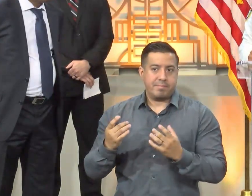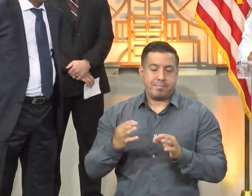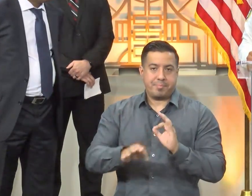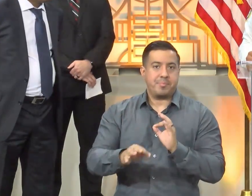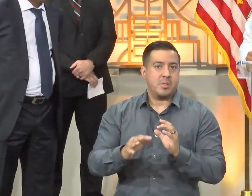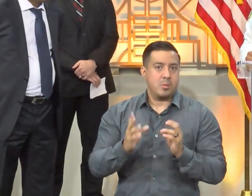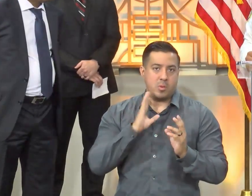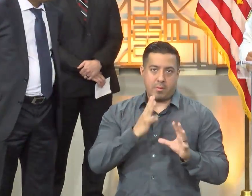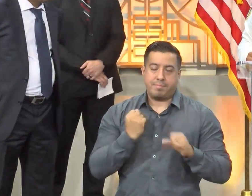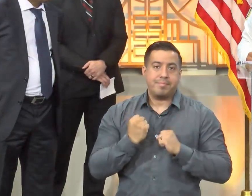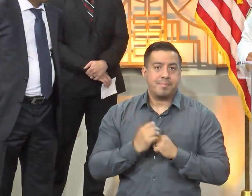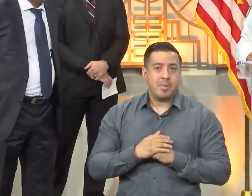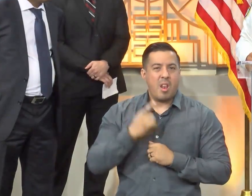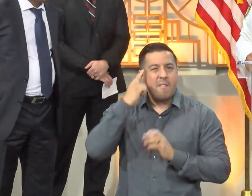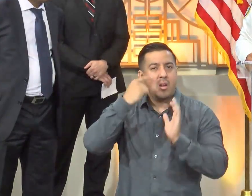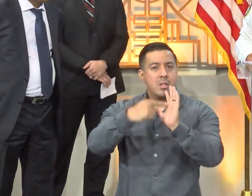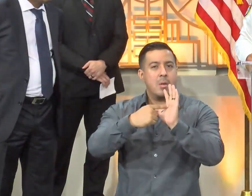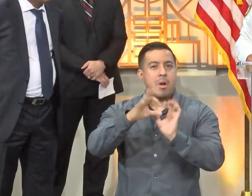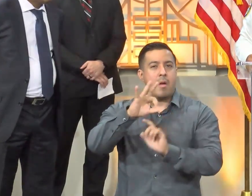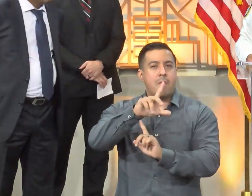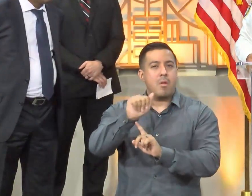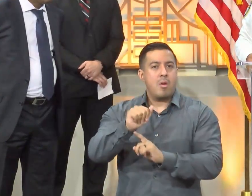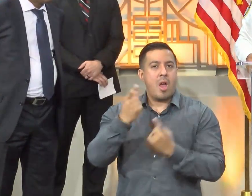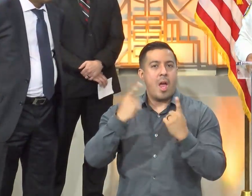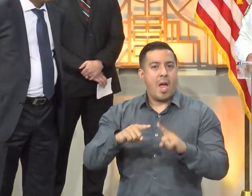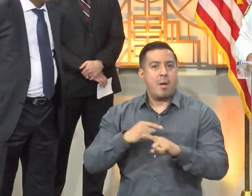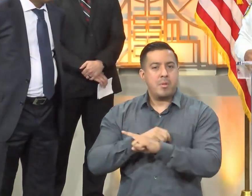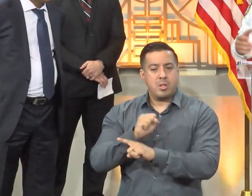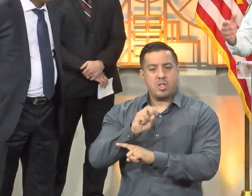happening in Florida right now in Surfside,